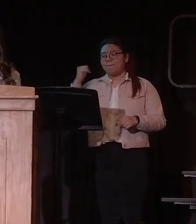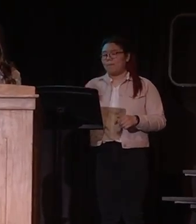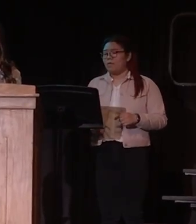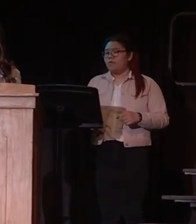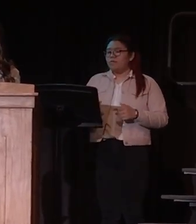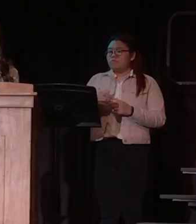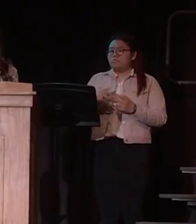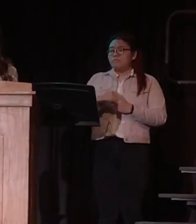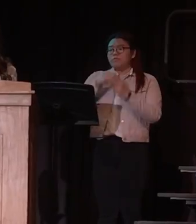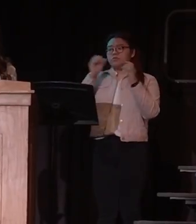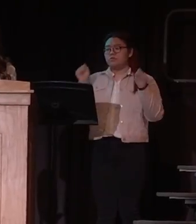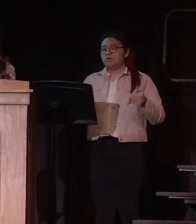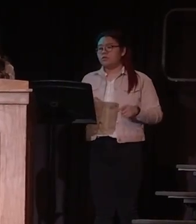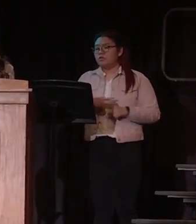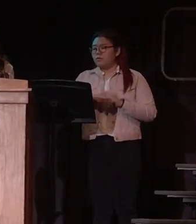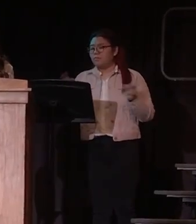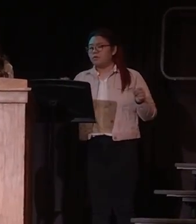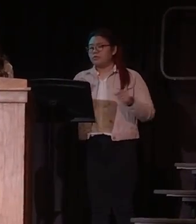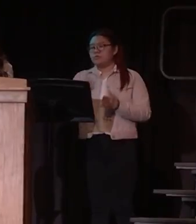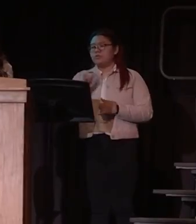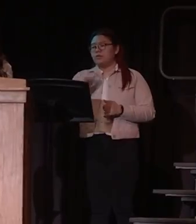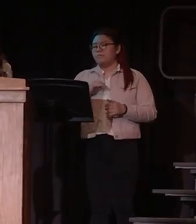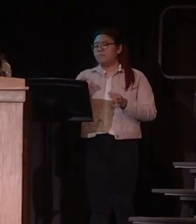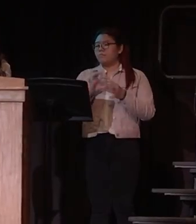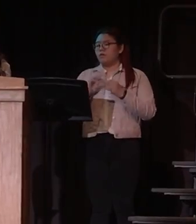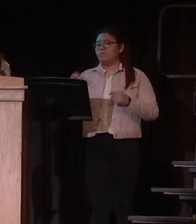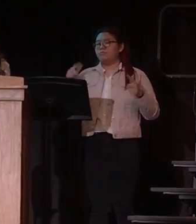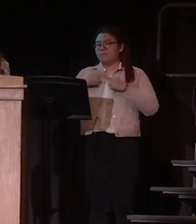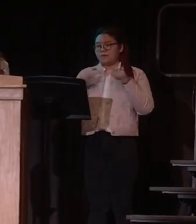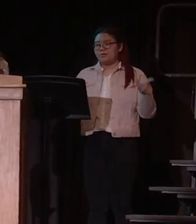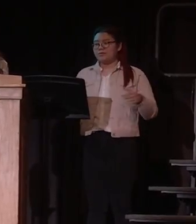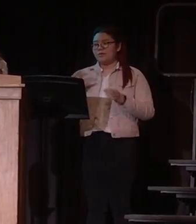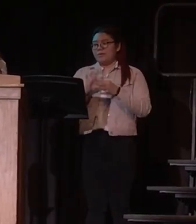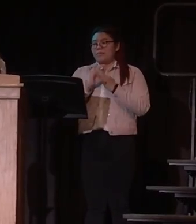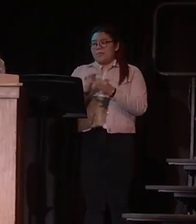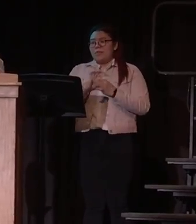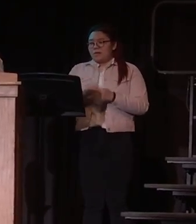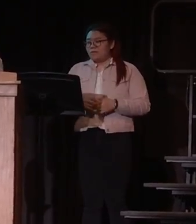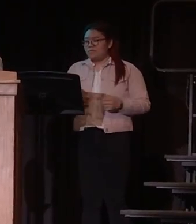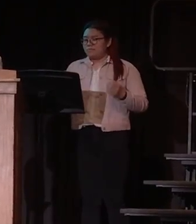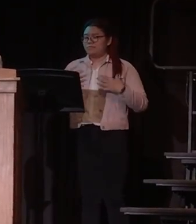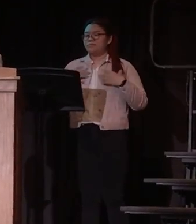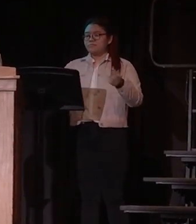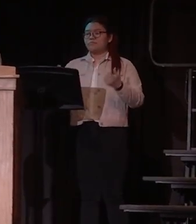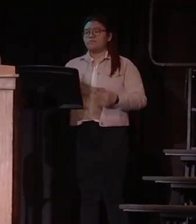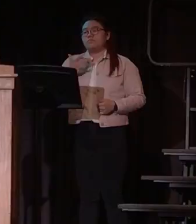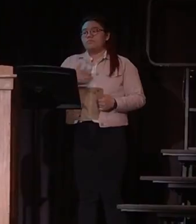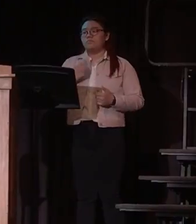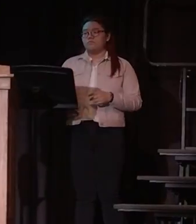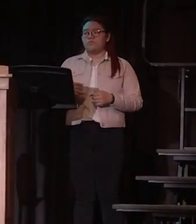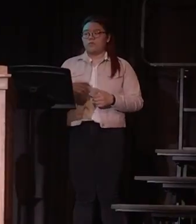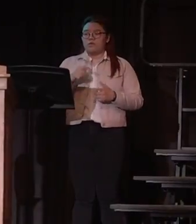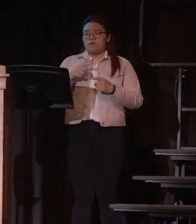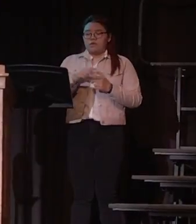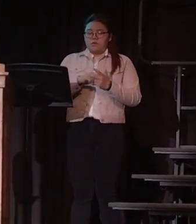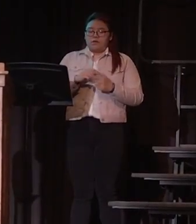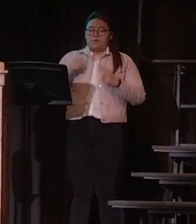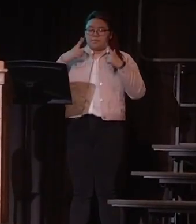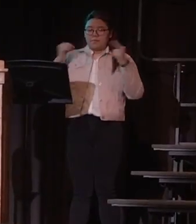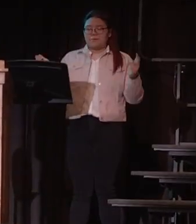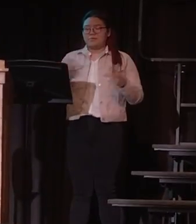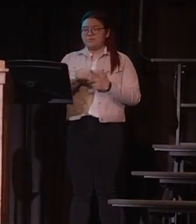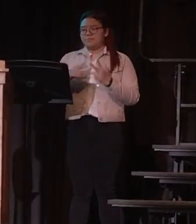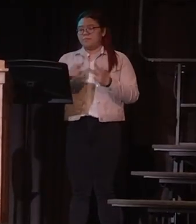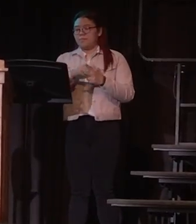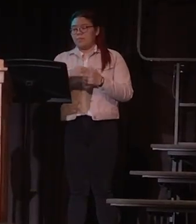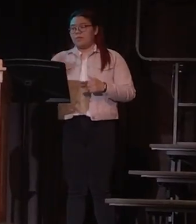I love sign language, not only because it's unique, but I felt a connection to this language that I've never felt with Chinese, Latin, or